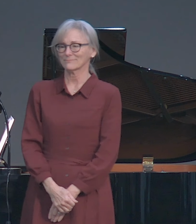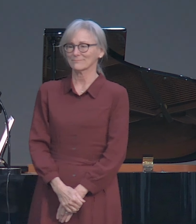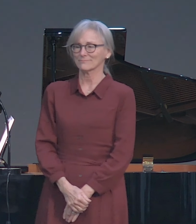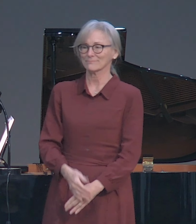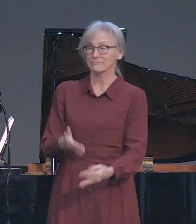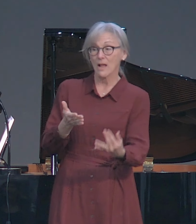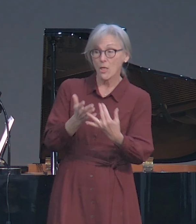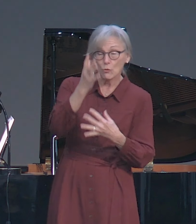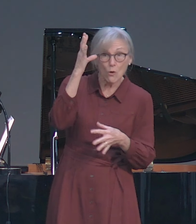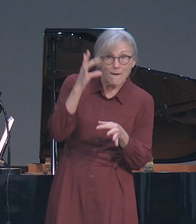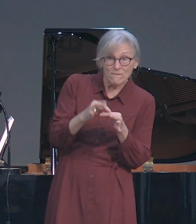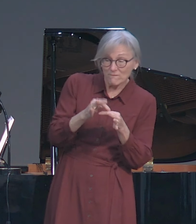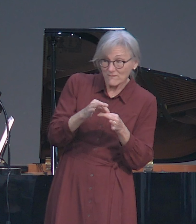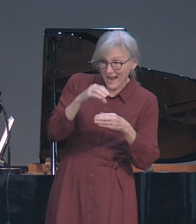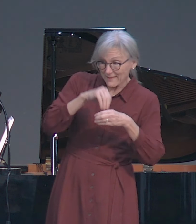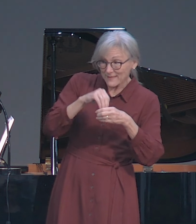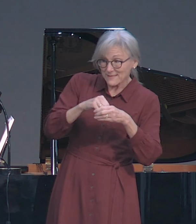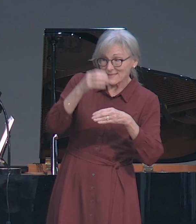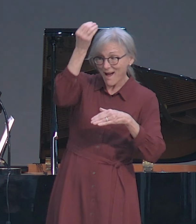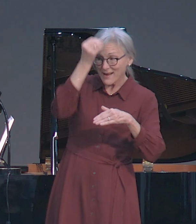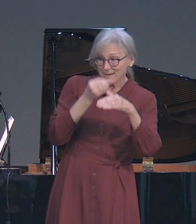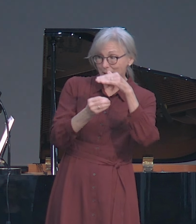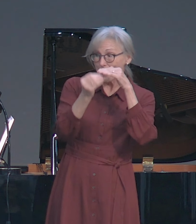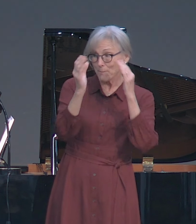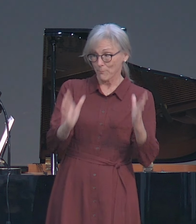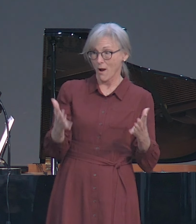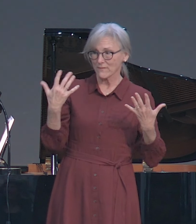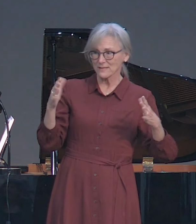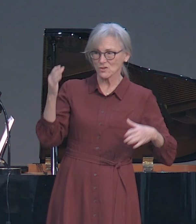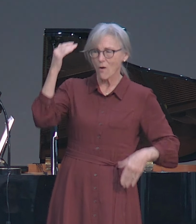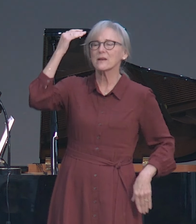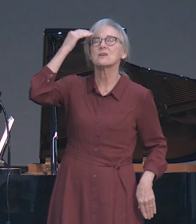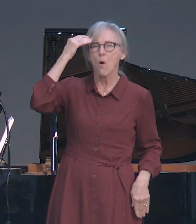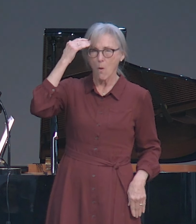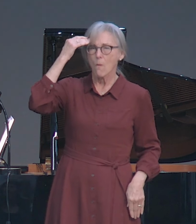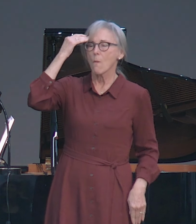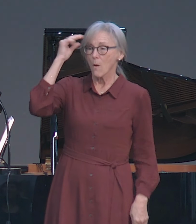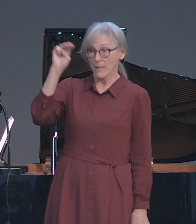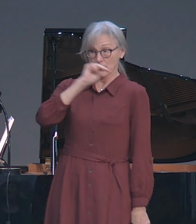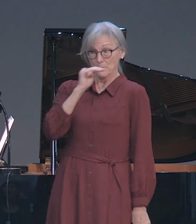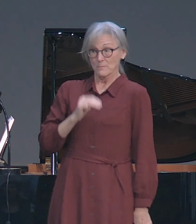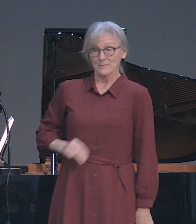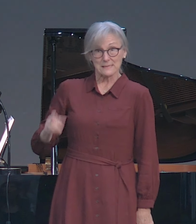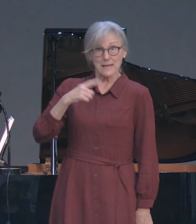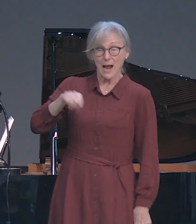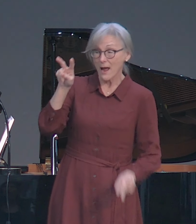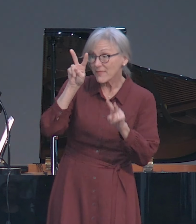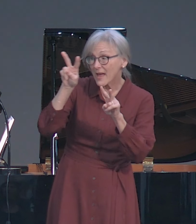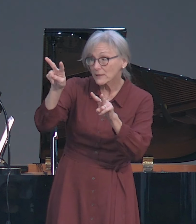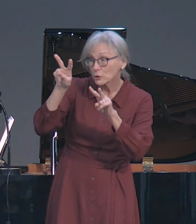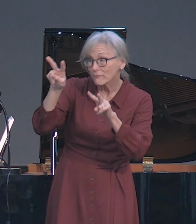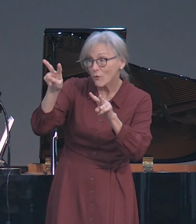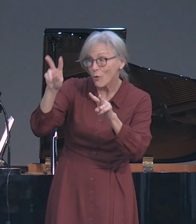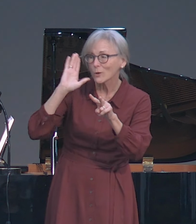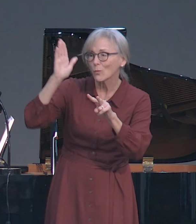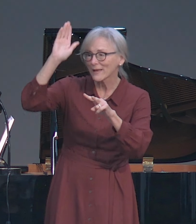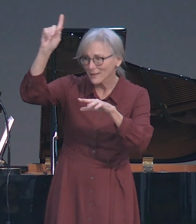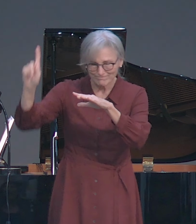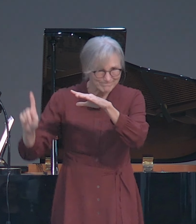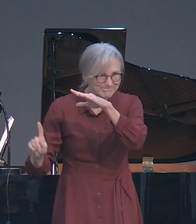sight. By faith the prophets saw a day when the longed for